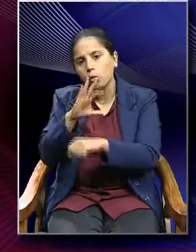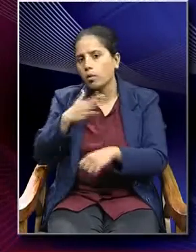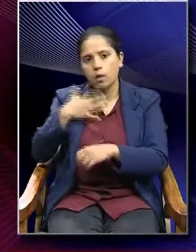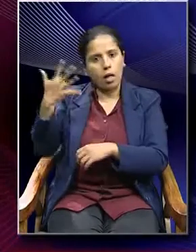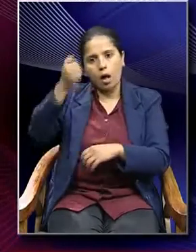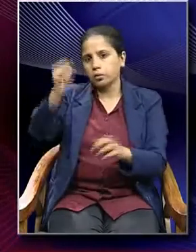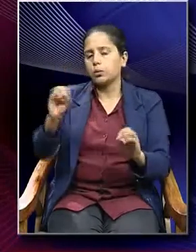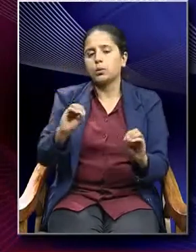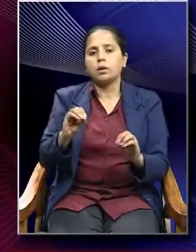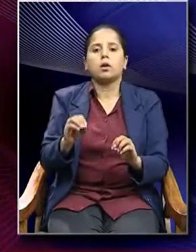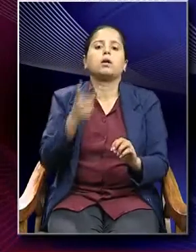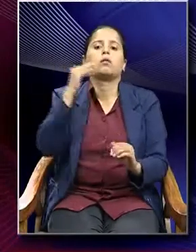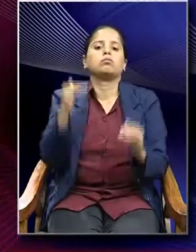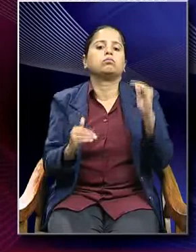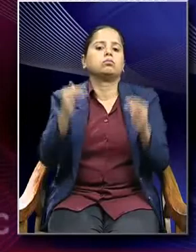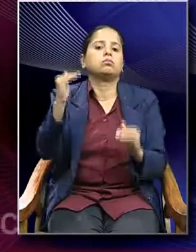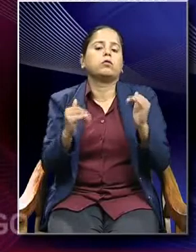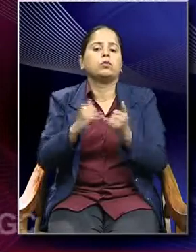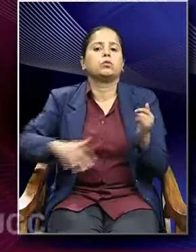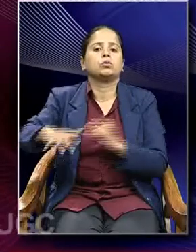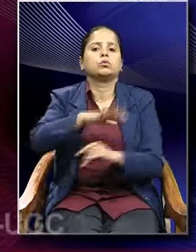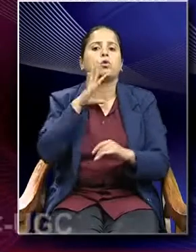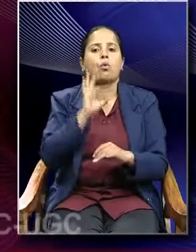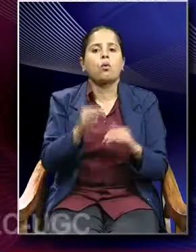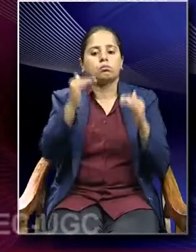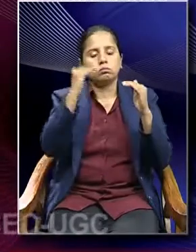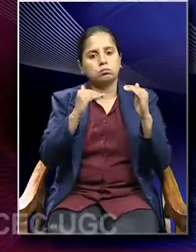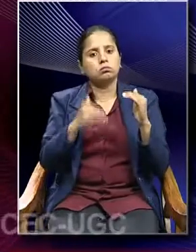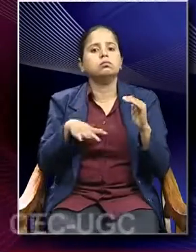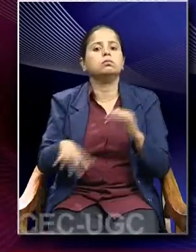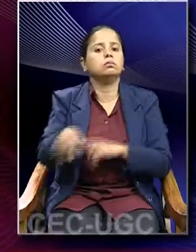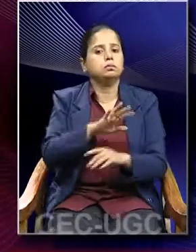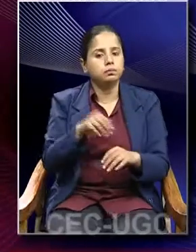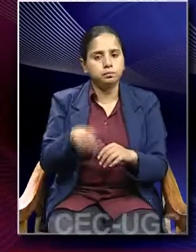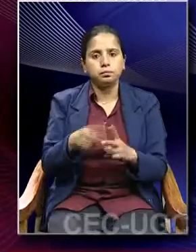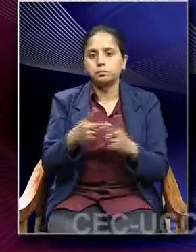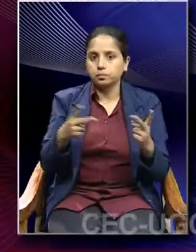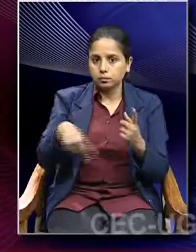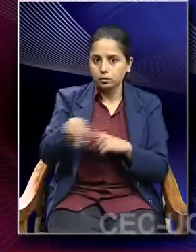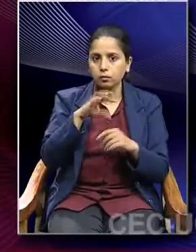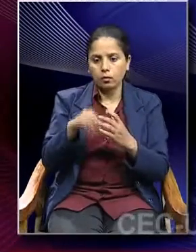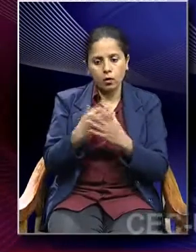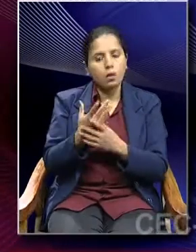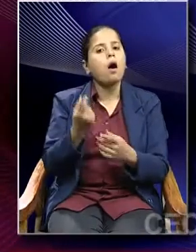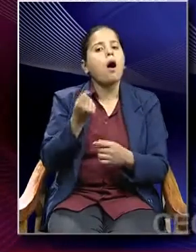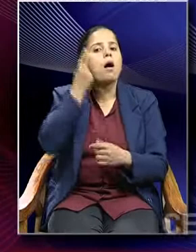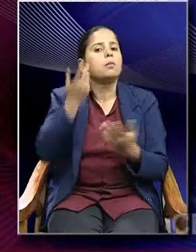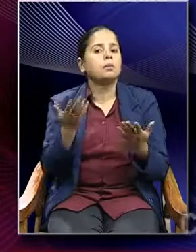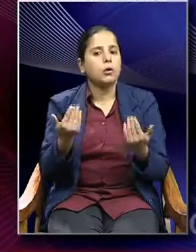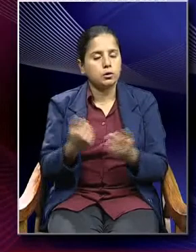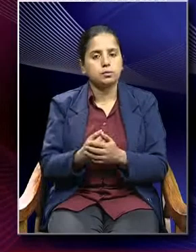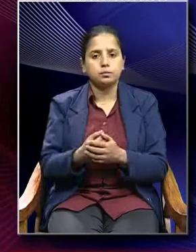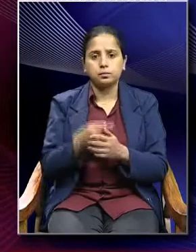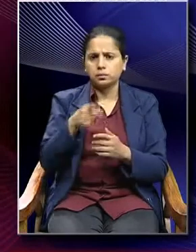the inequality in the social order. So that is how evolution was being understood. The